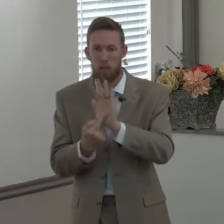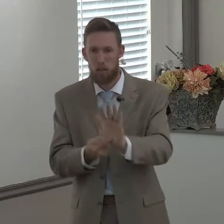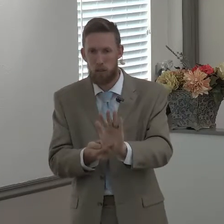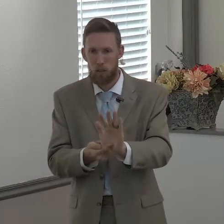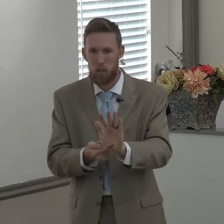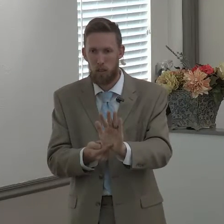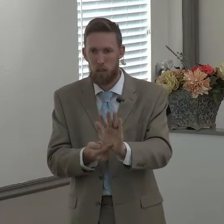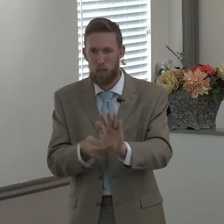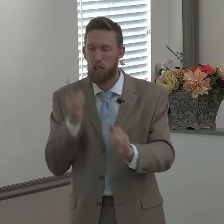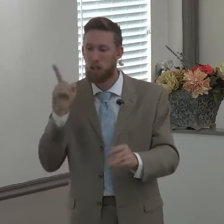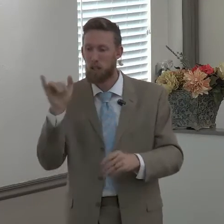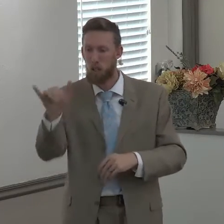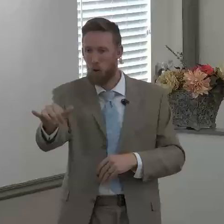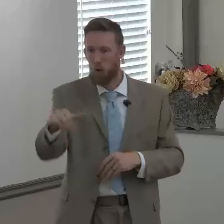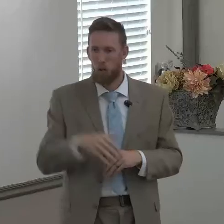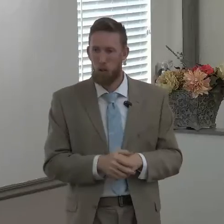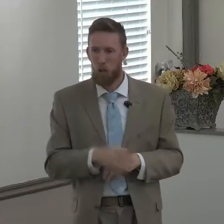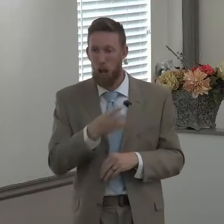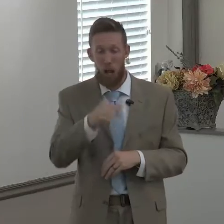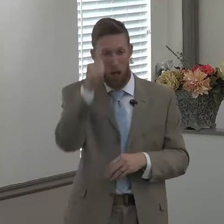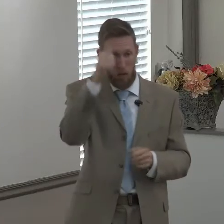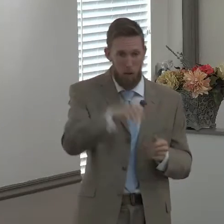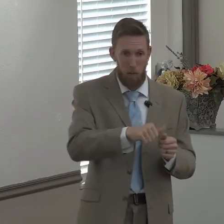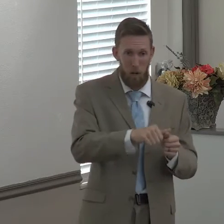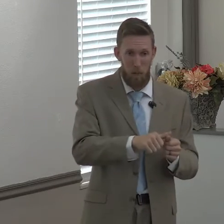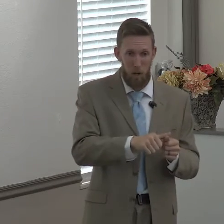is love. This sacrificial love is eternal.